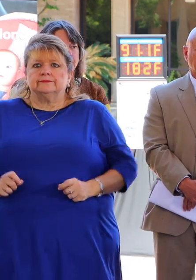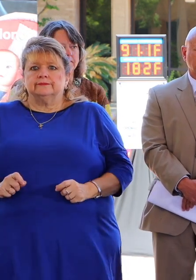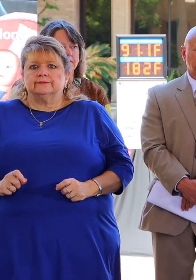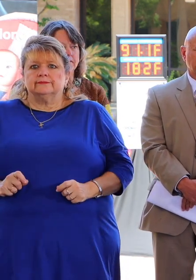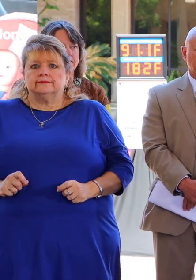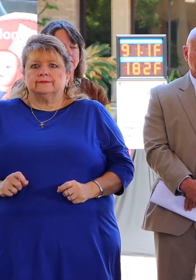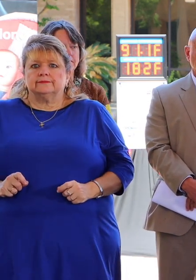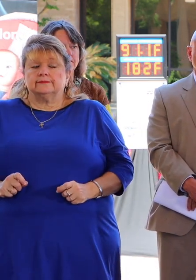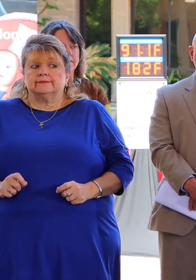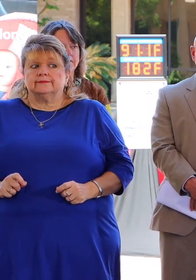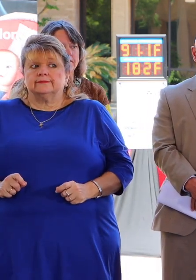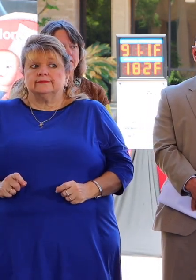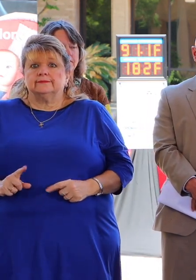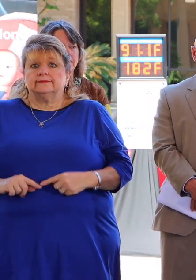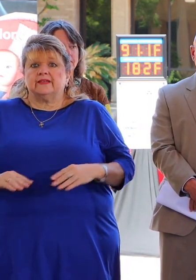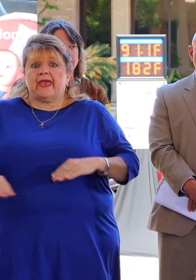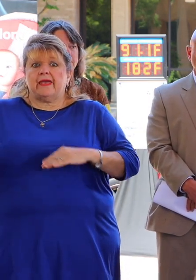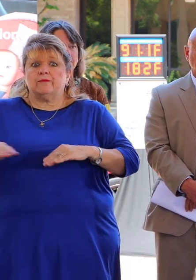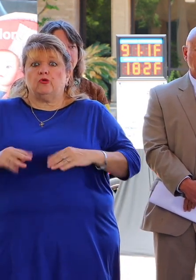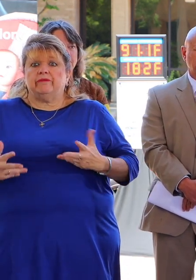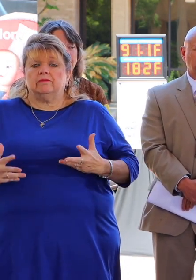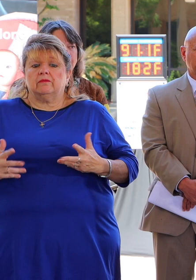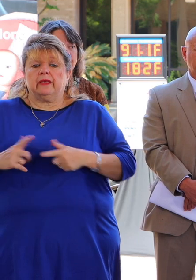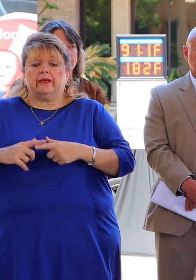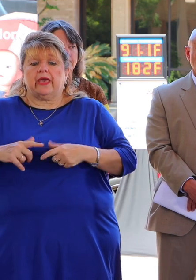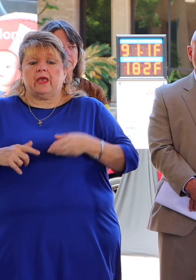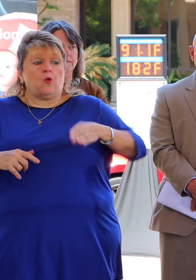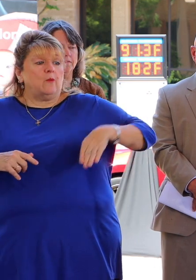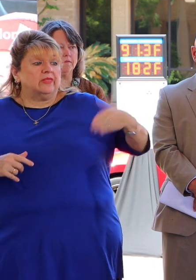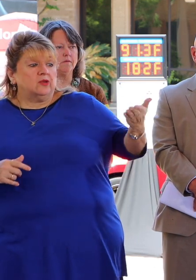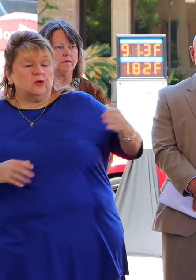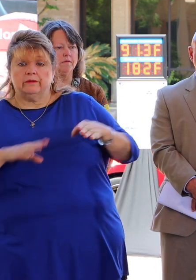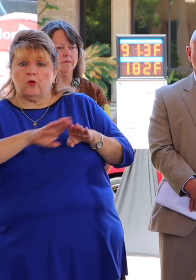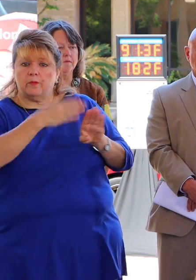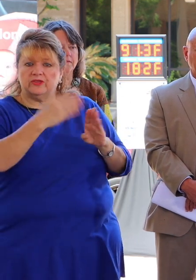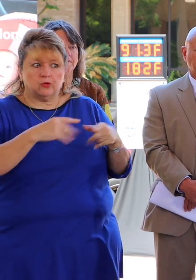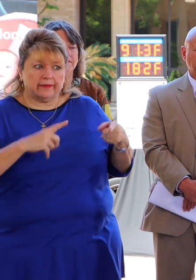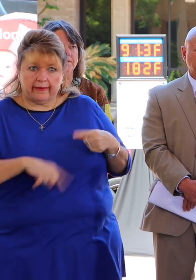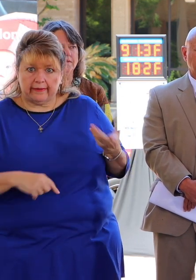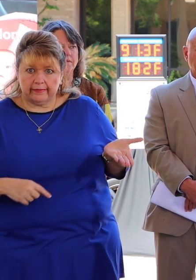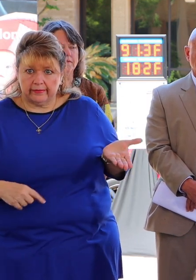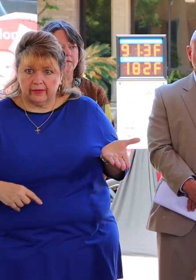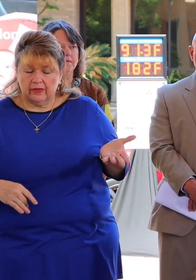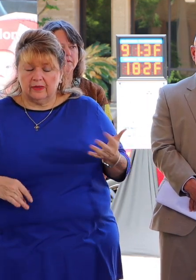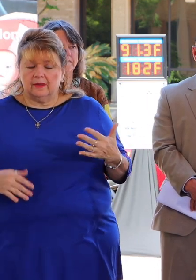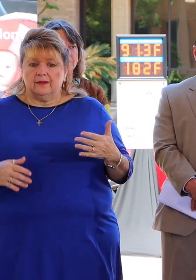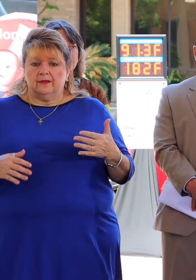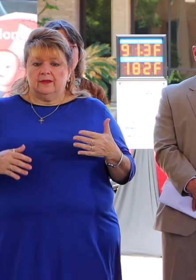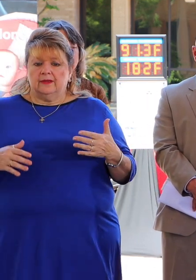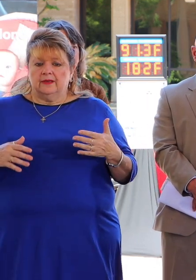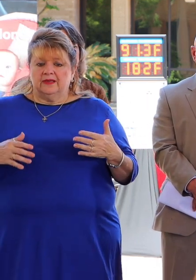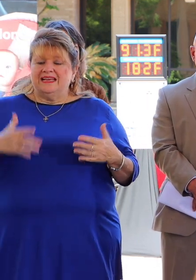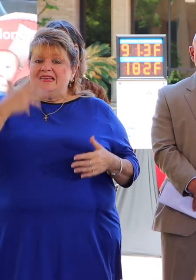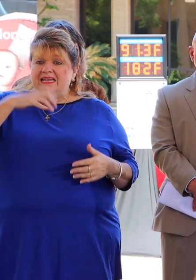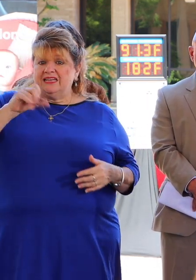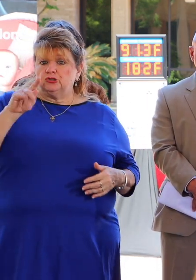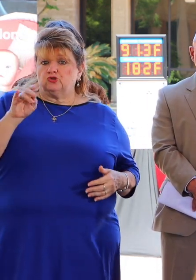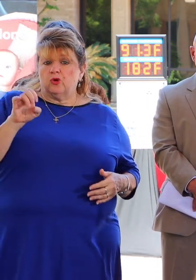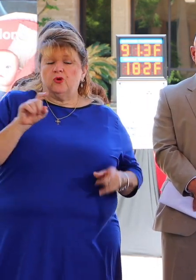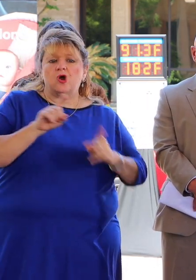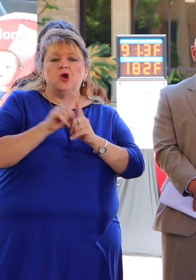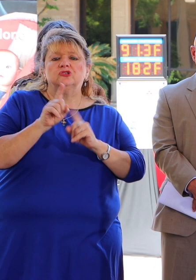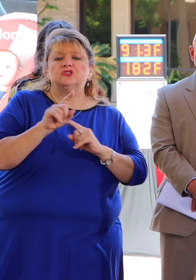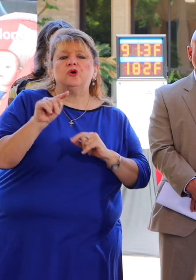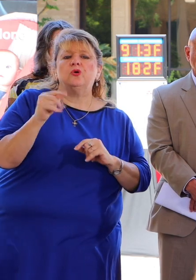Imagine a child that could not manually open the door. And also keep in mind, not only heat stroke, they can suffer from